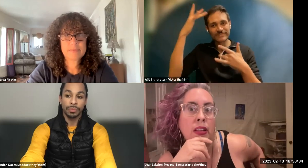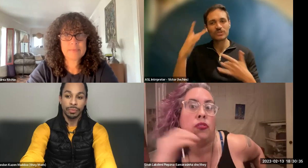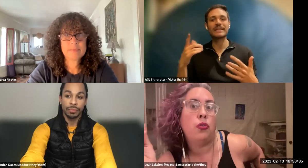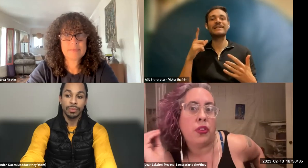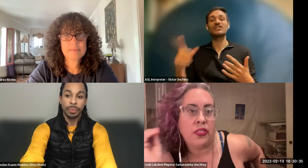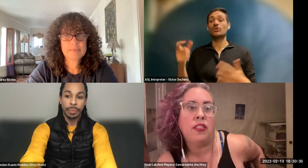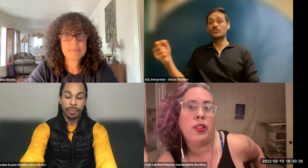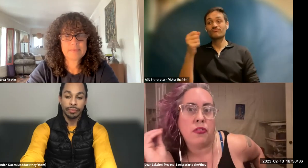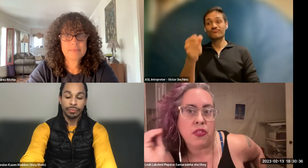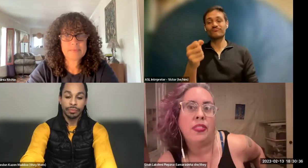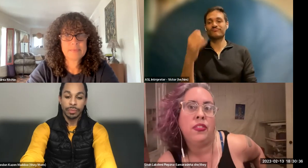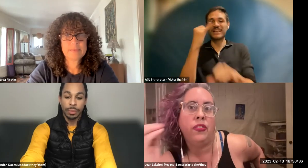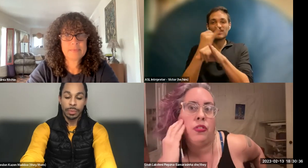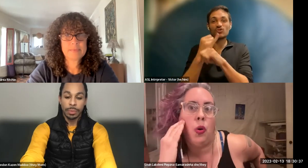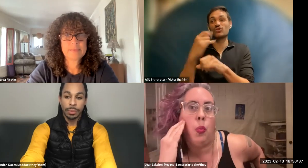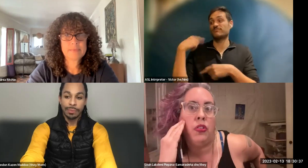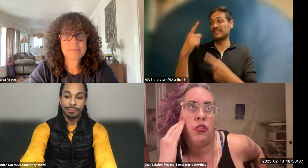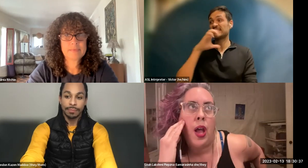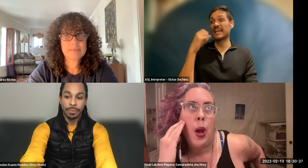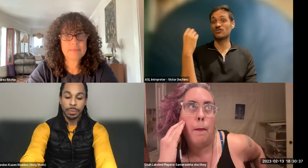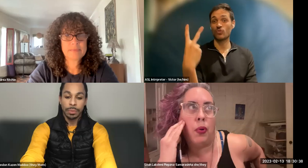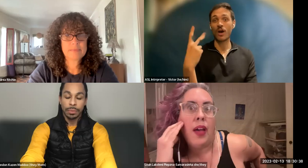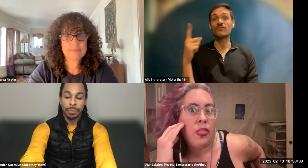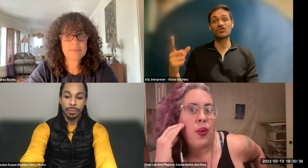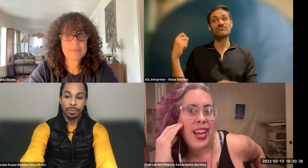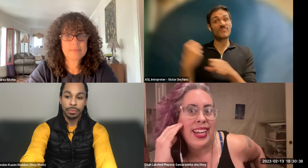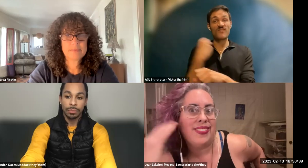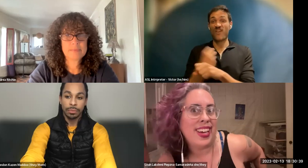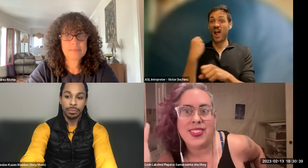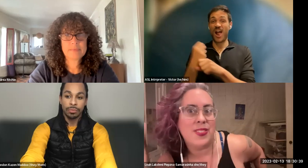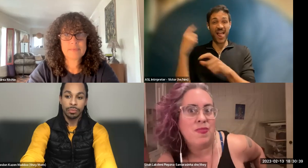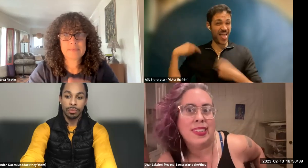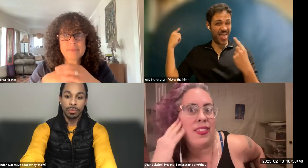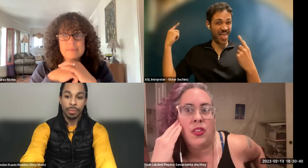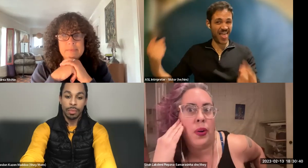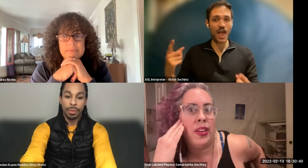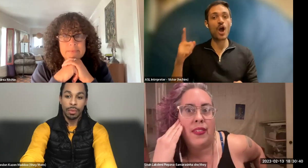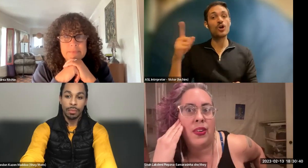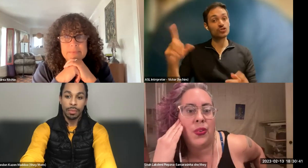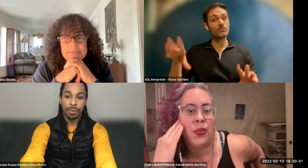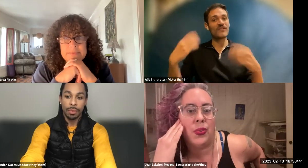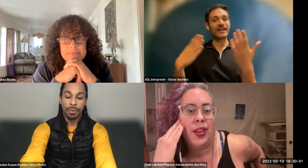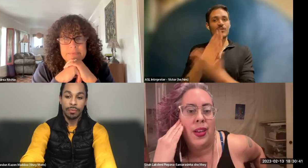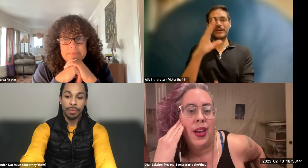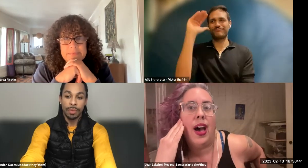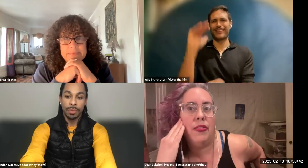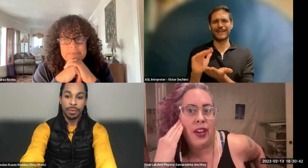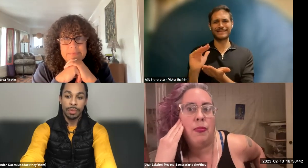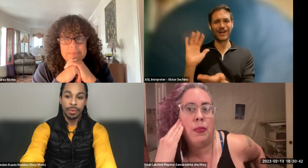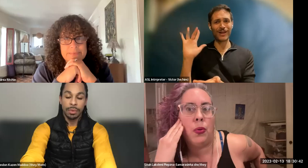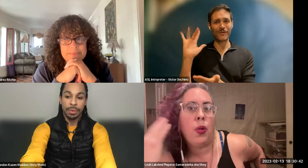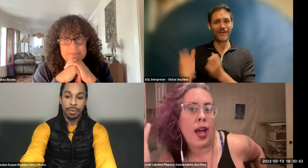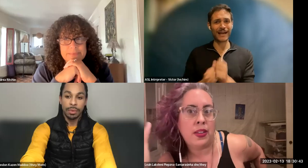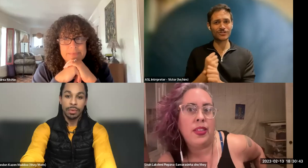main plaintiffs who successfully fought this decision, which brought the right that is less than 25 years old of